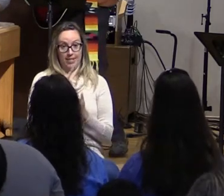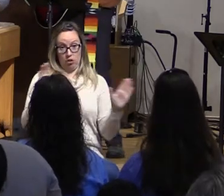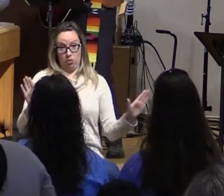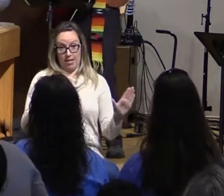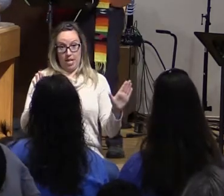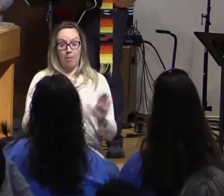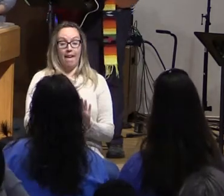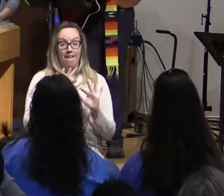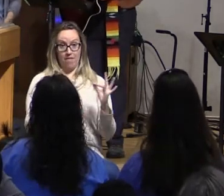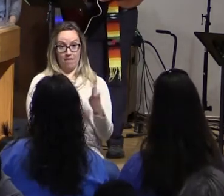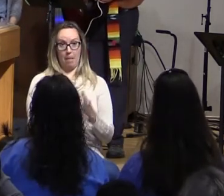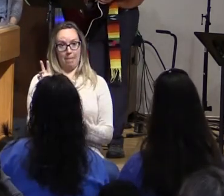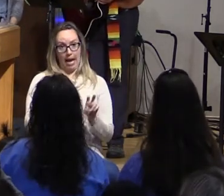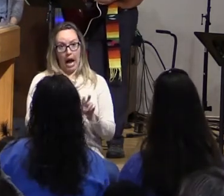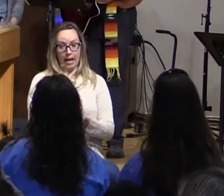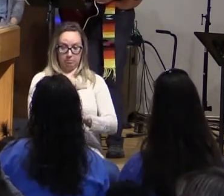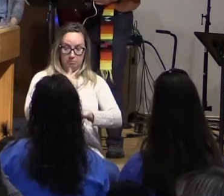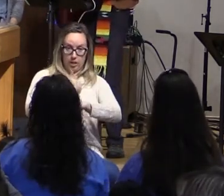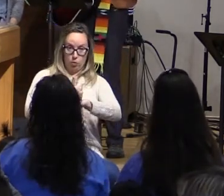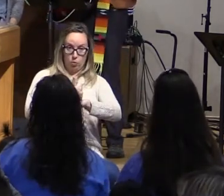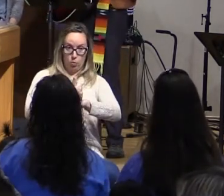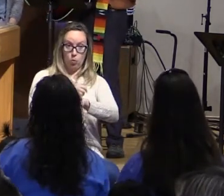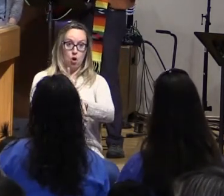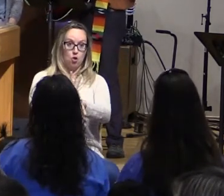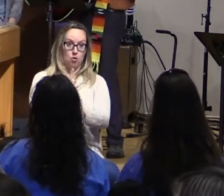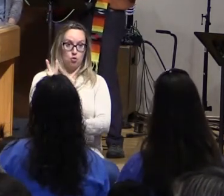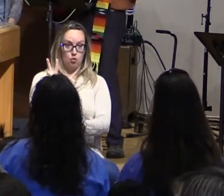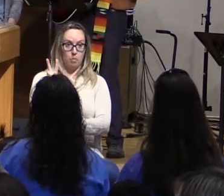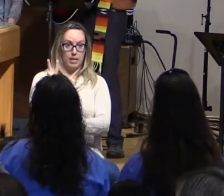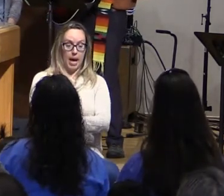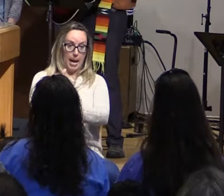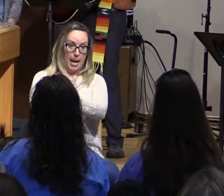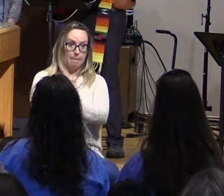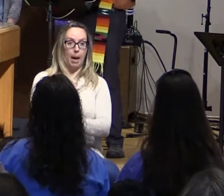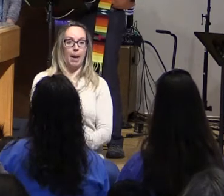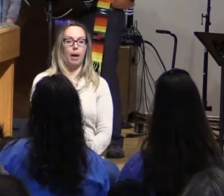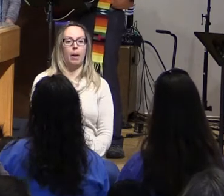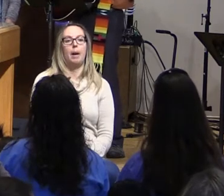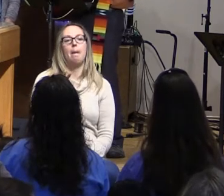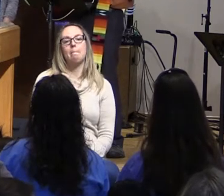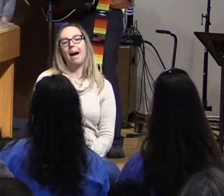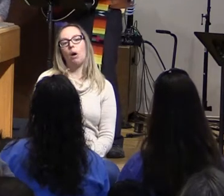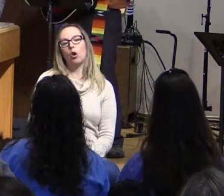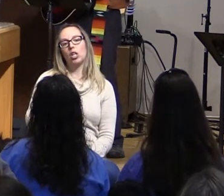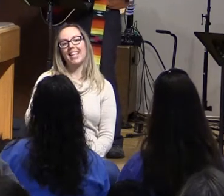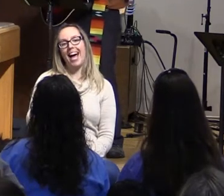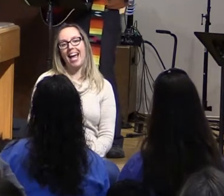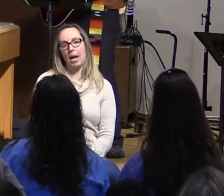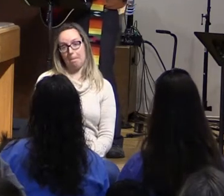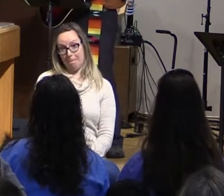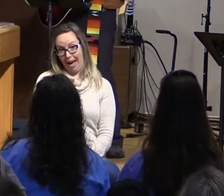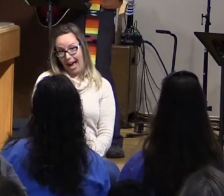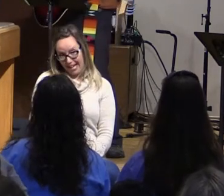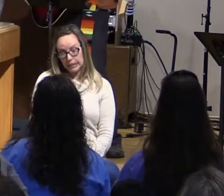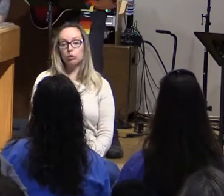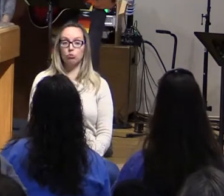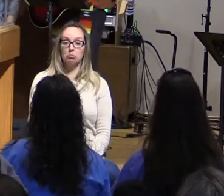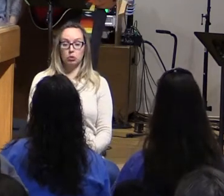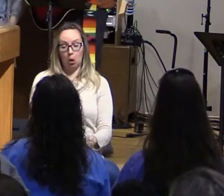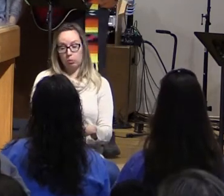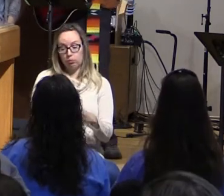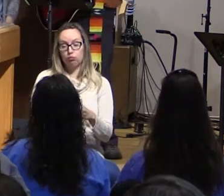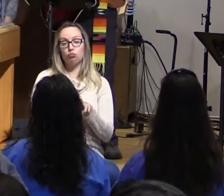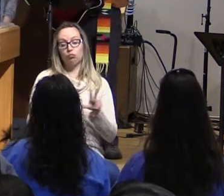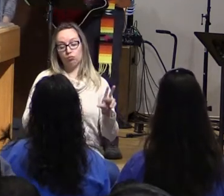hike scheduled. They're going to meet at 2 p.m. the back parking lot at Powerline Pass if you and your family would like to go hiking with others from church. And then